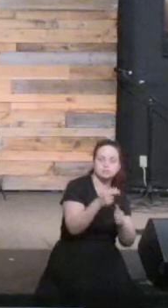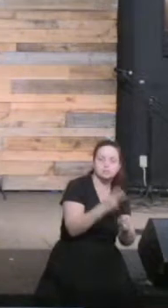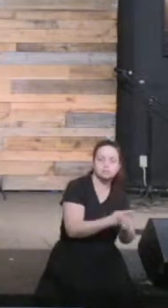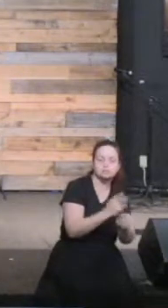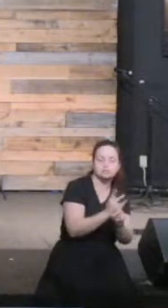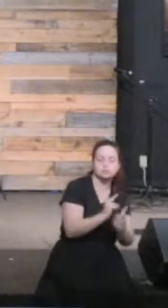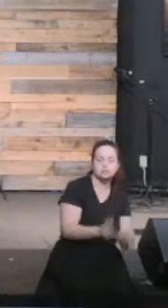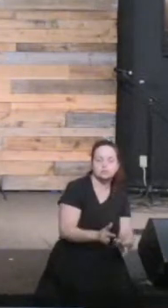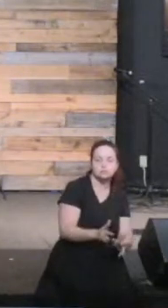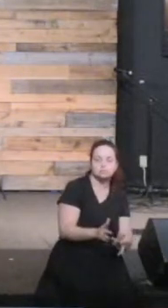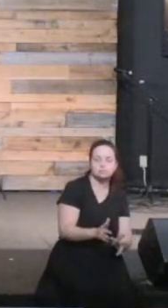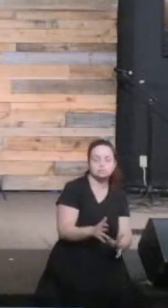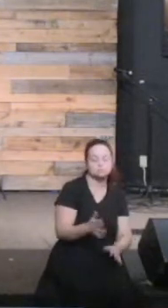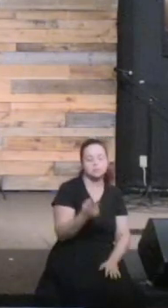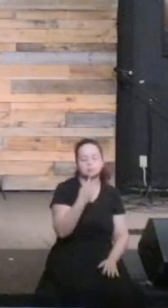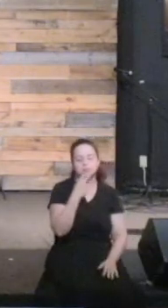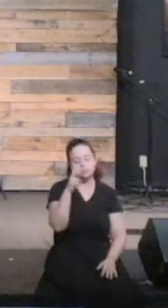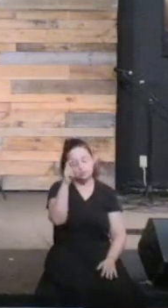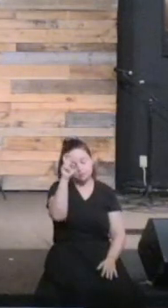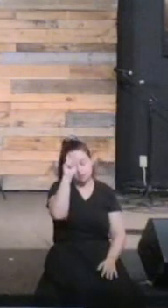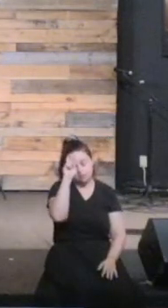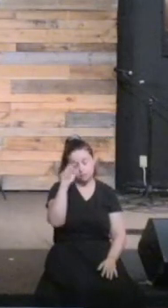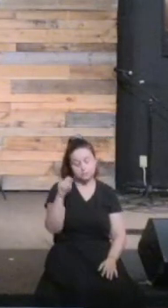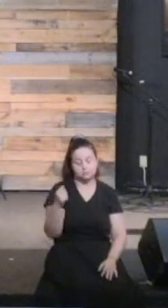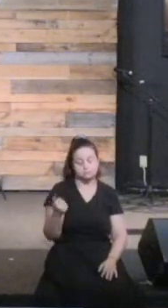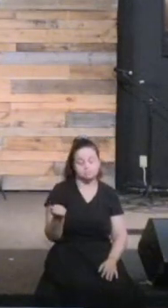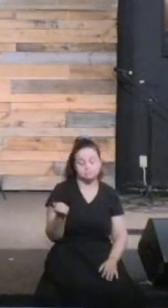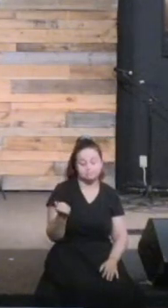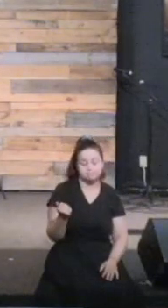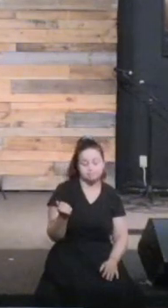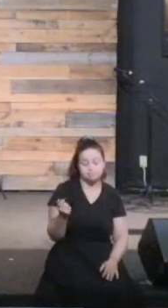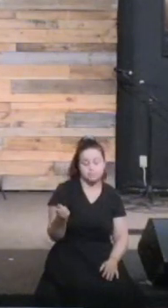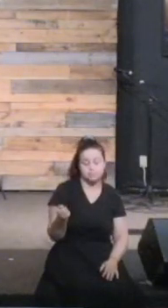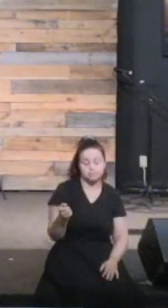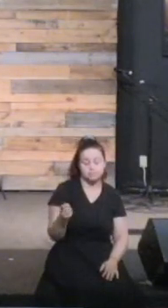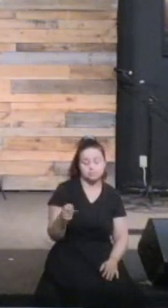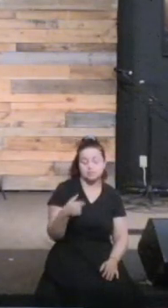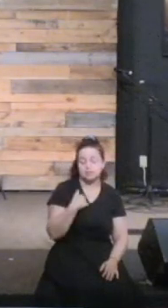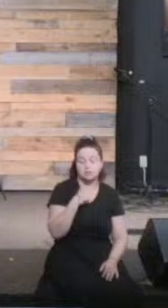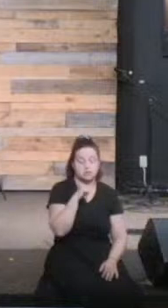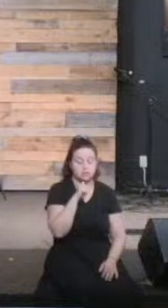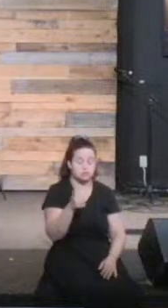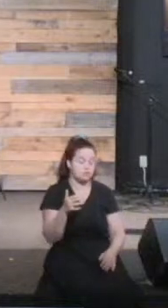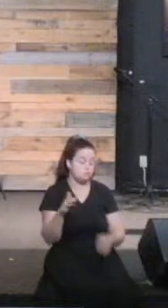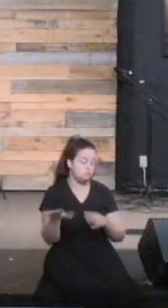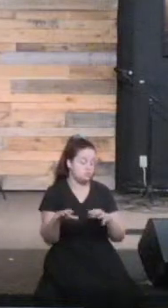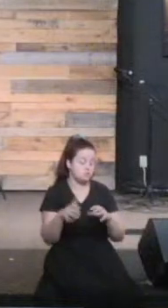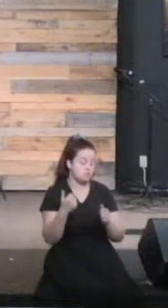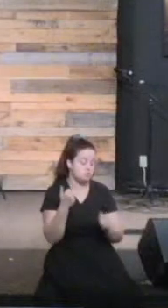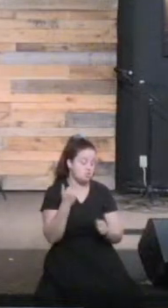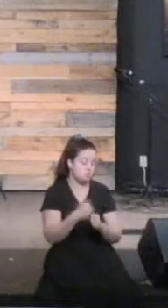sheep goats on the other hand ain't doing anything until I see someone else do it first